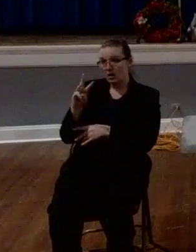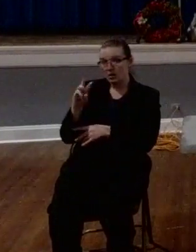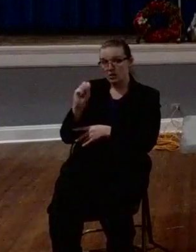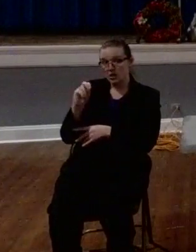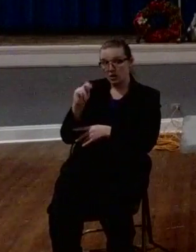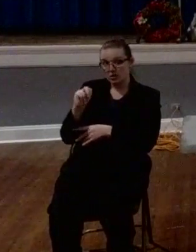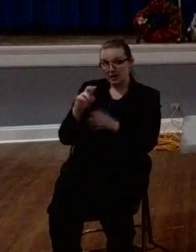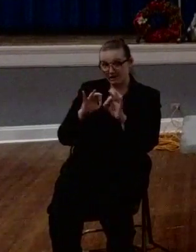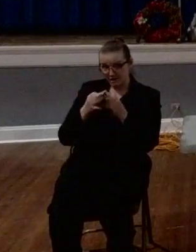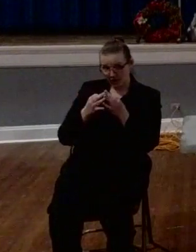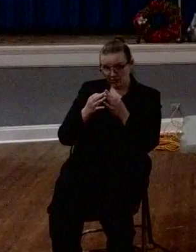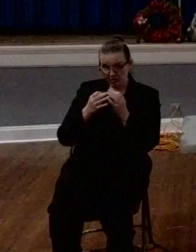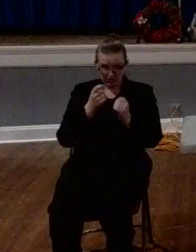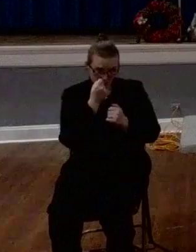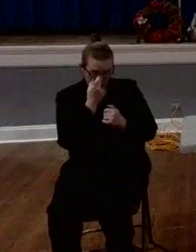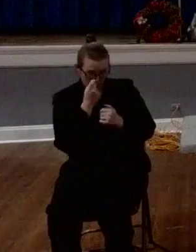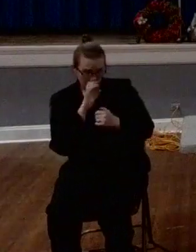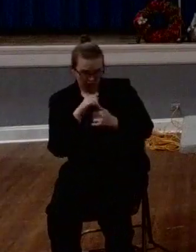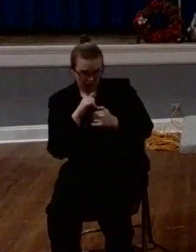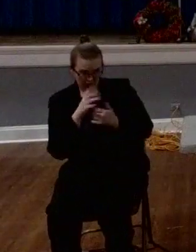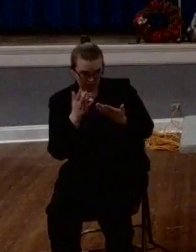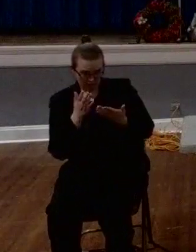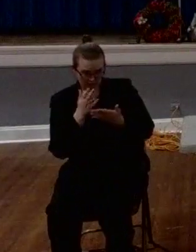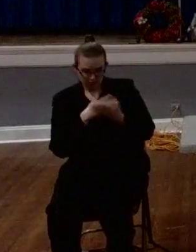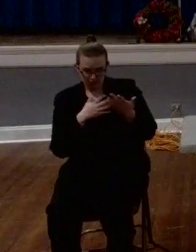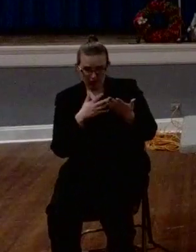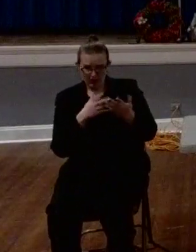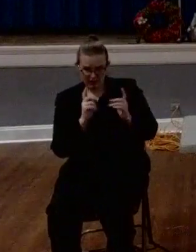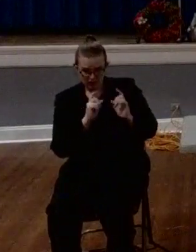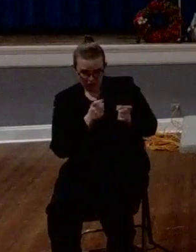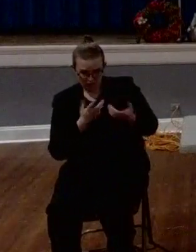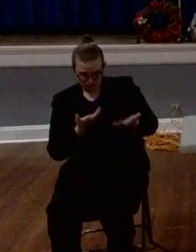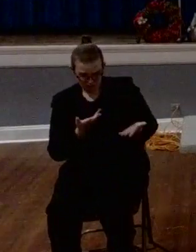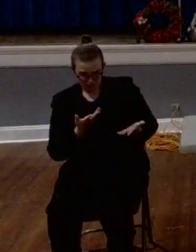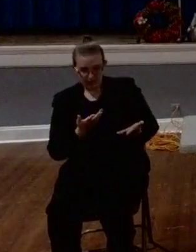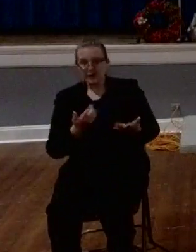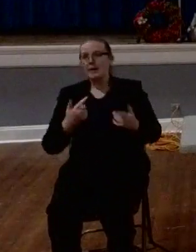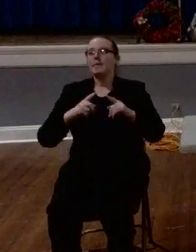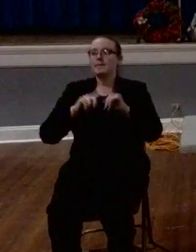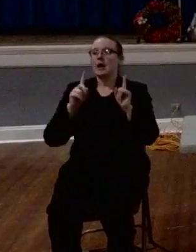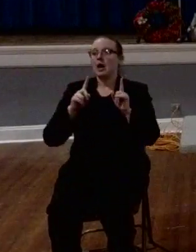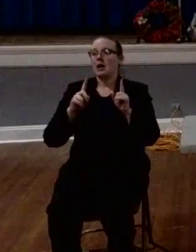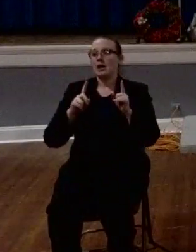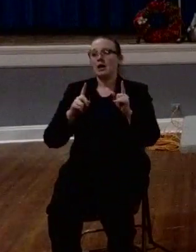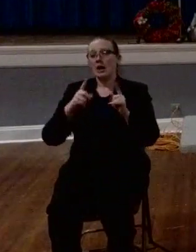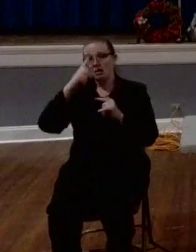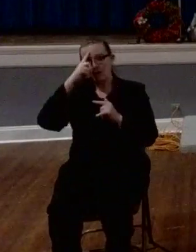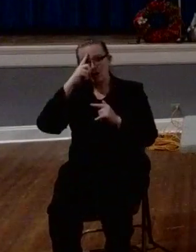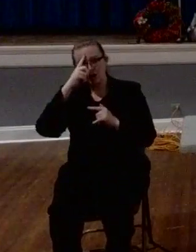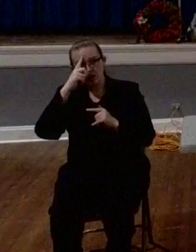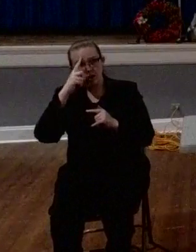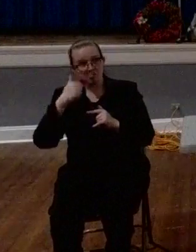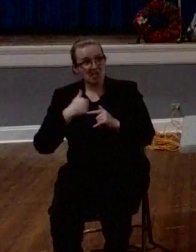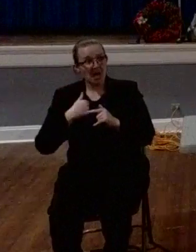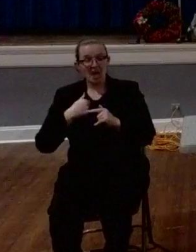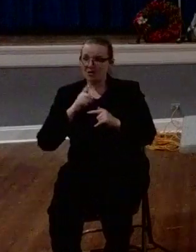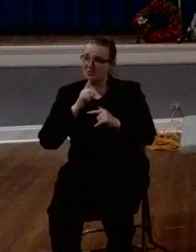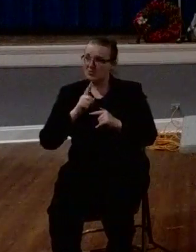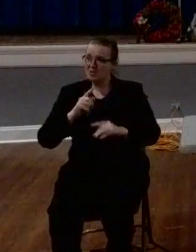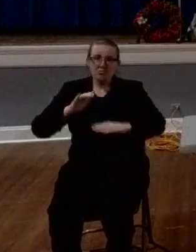So, you understand, that's a part of what was the donated. I must say that by and large, I'm rather happy with